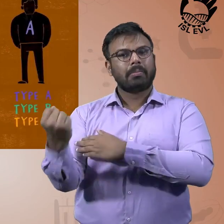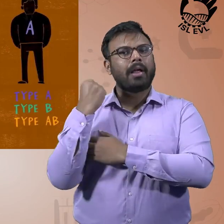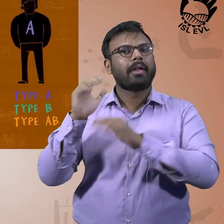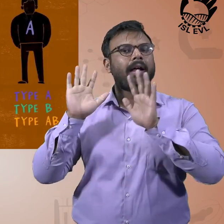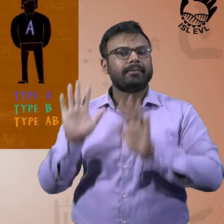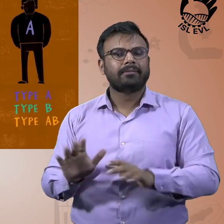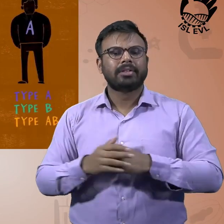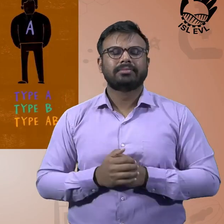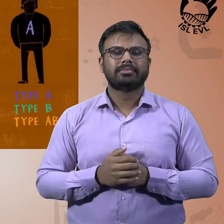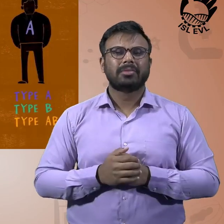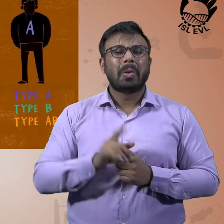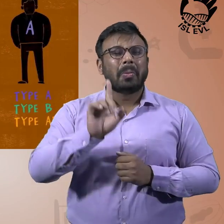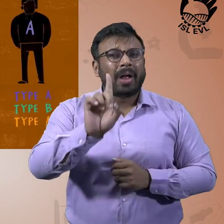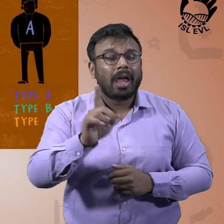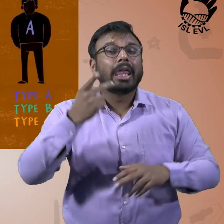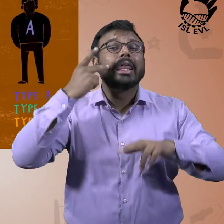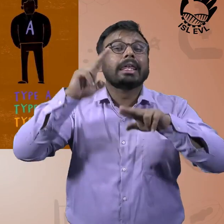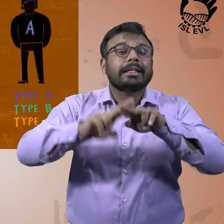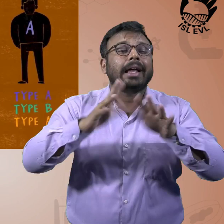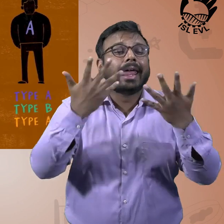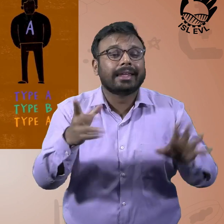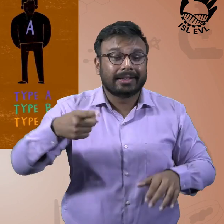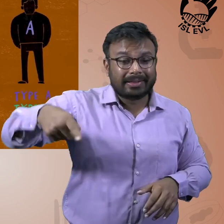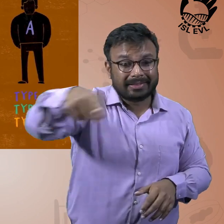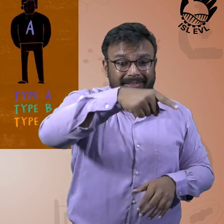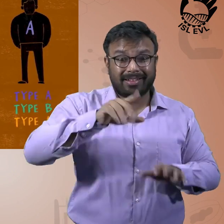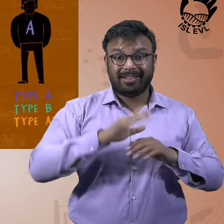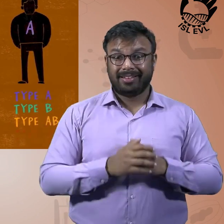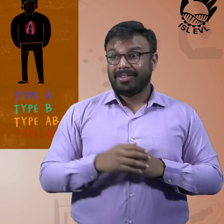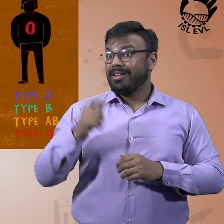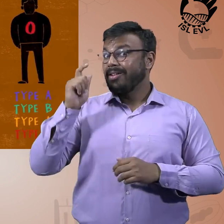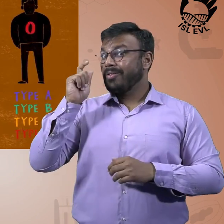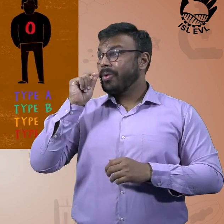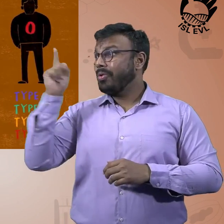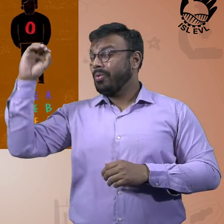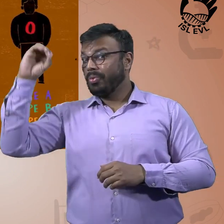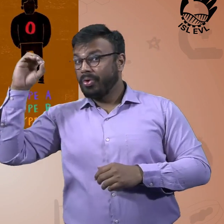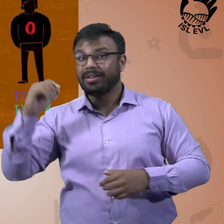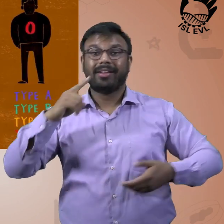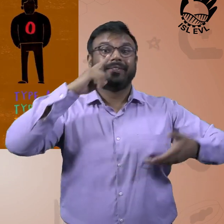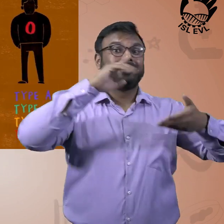of the A and B alleles. If you happen to inherit two